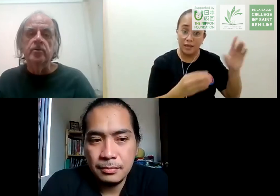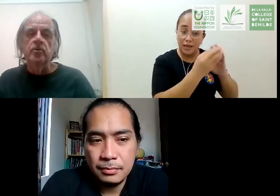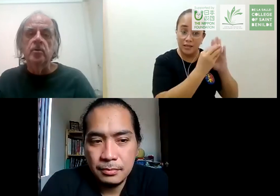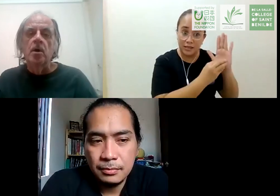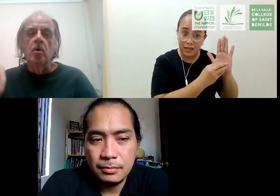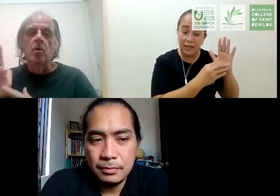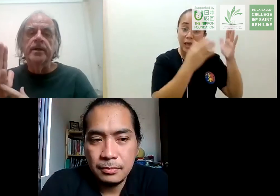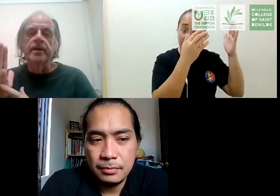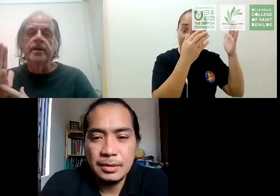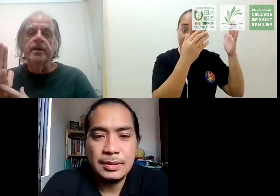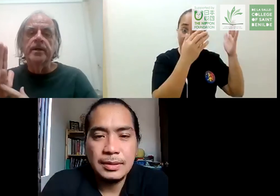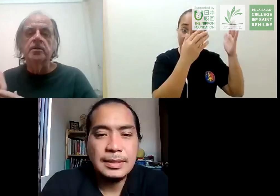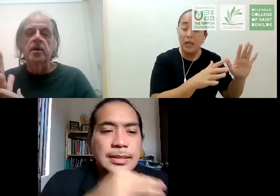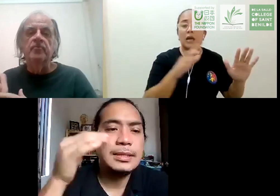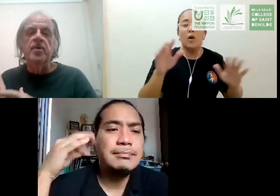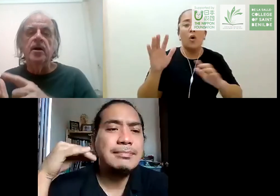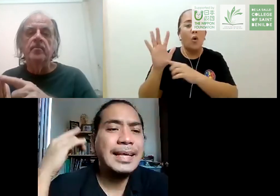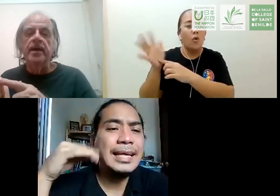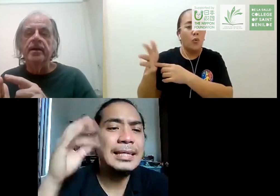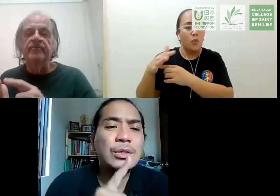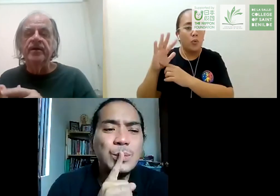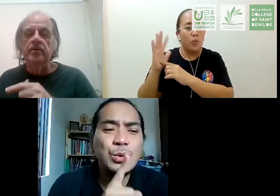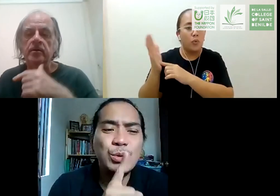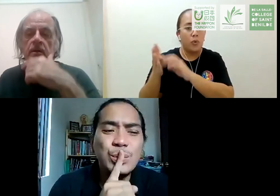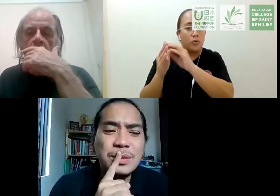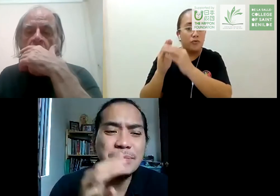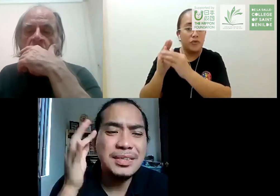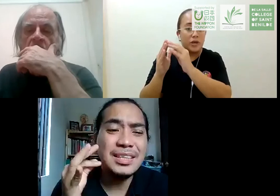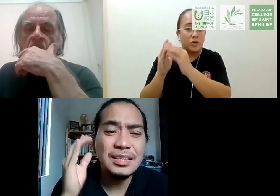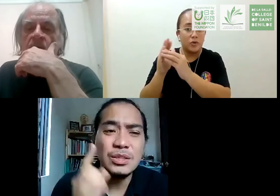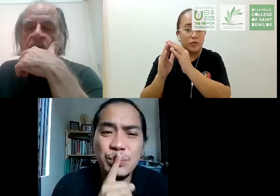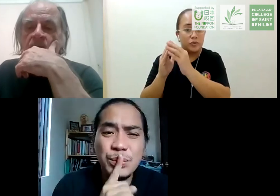and then do orientation of palm and finger